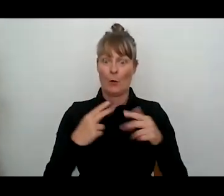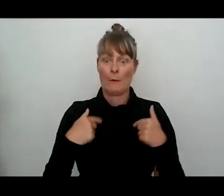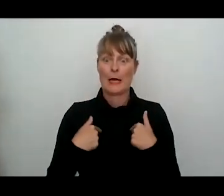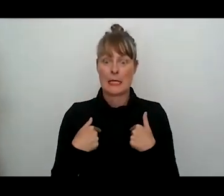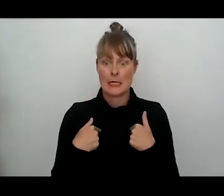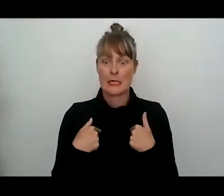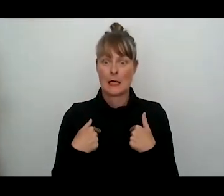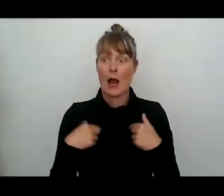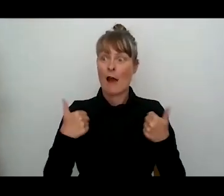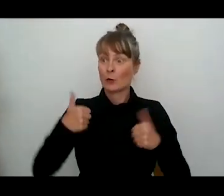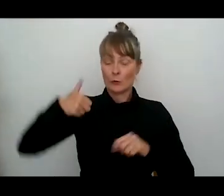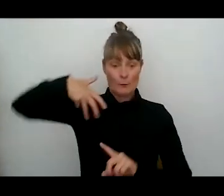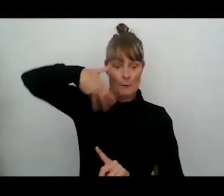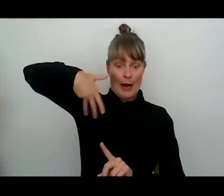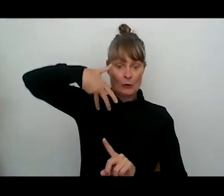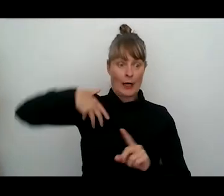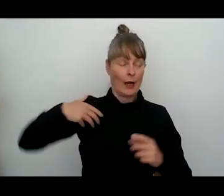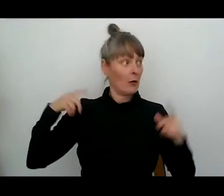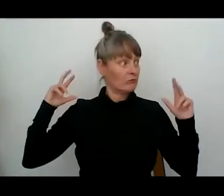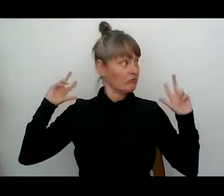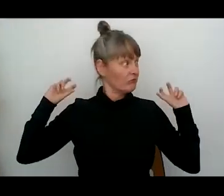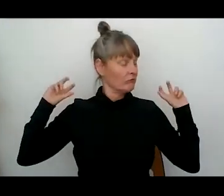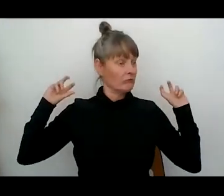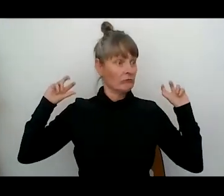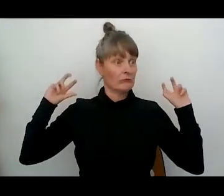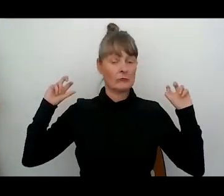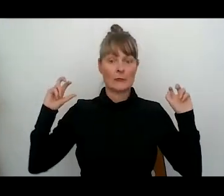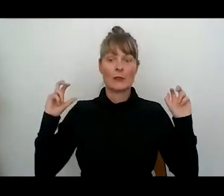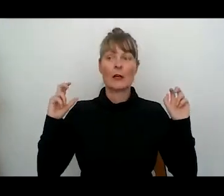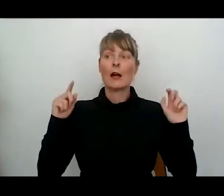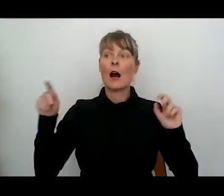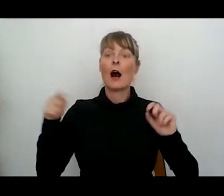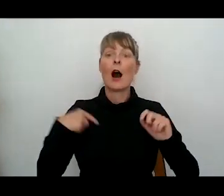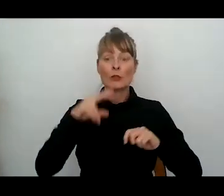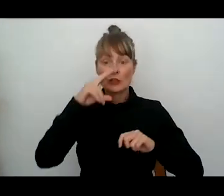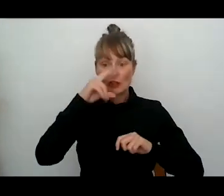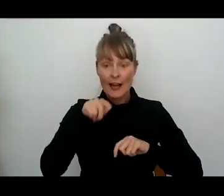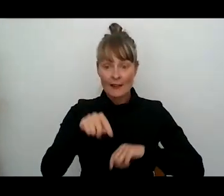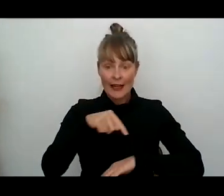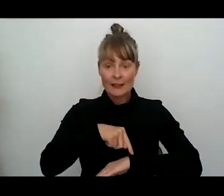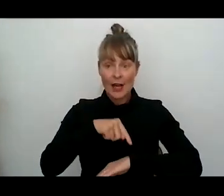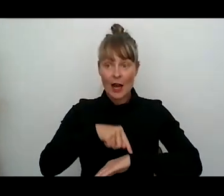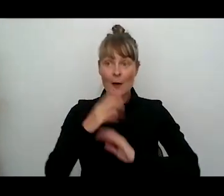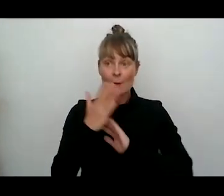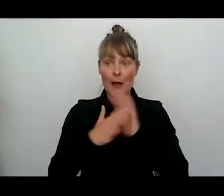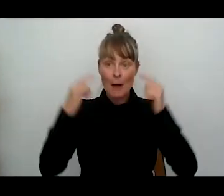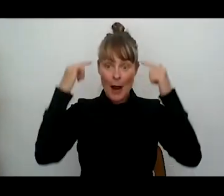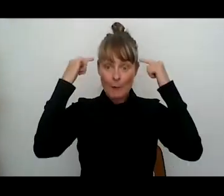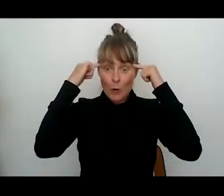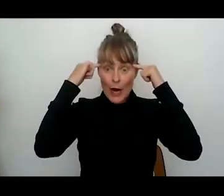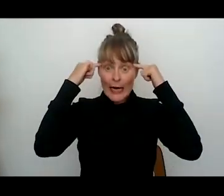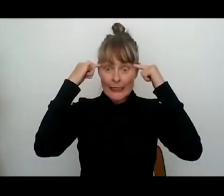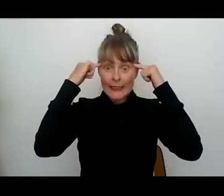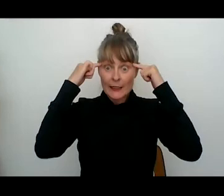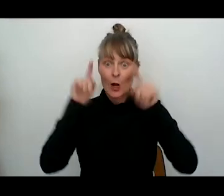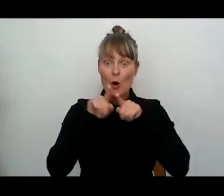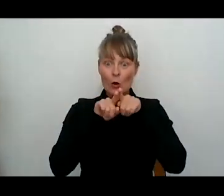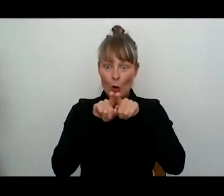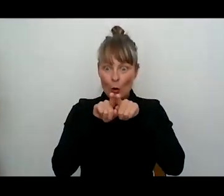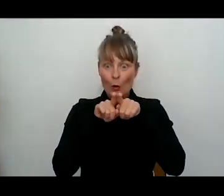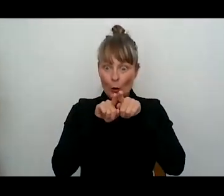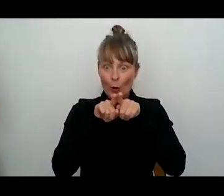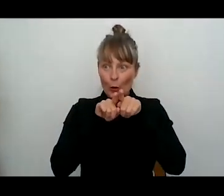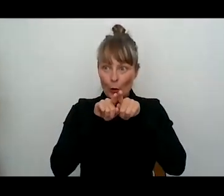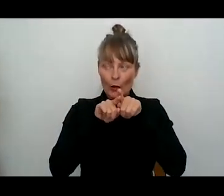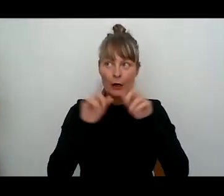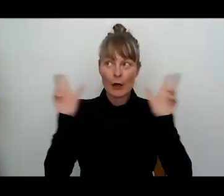noise. And because I was young enough when I first started, the brain caught up fairly well. I know that's going to change over time,